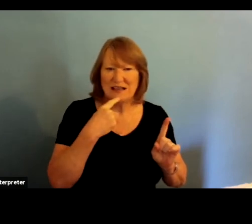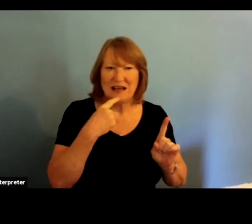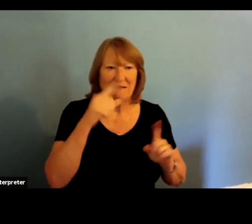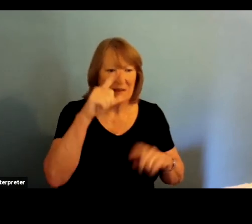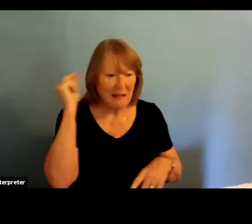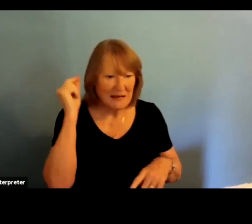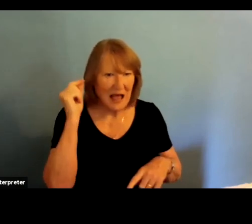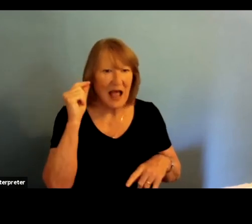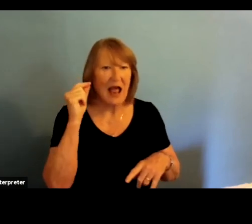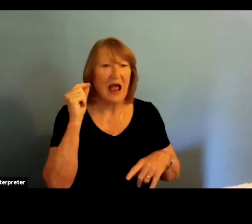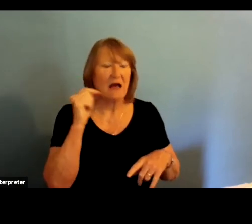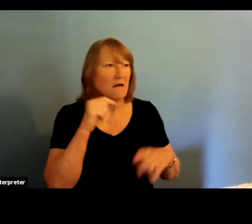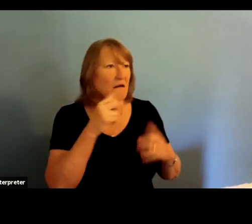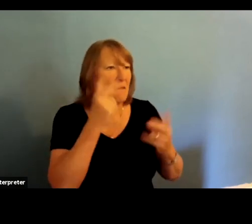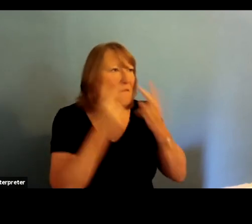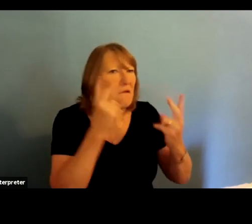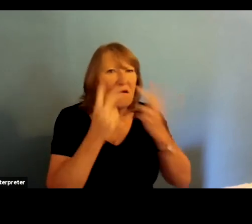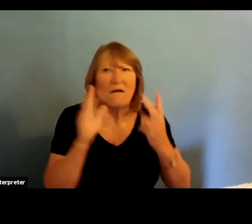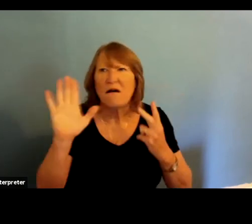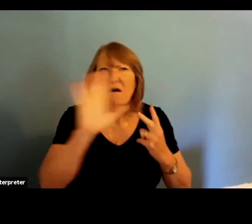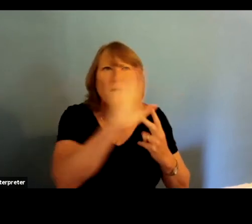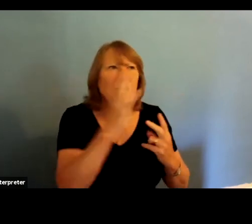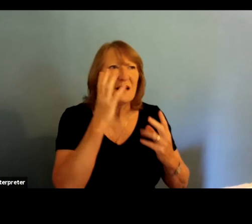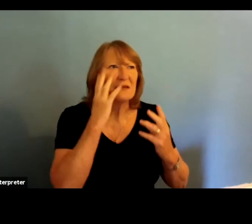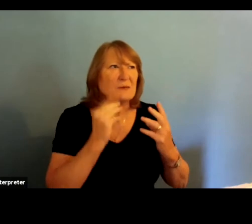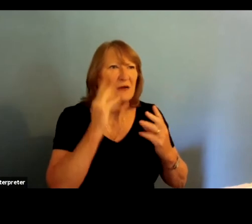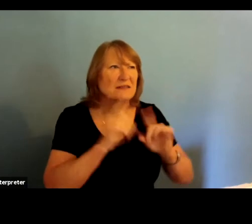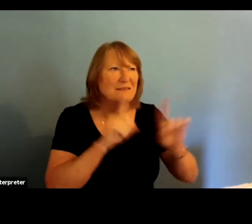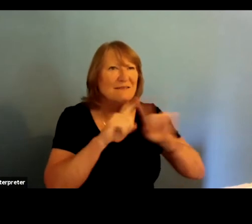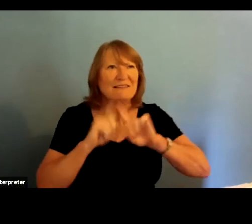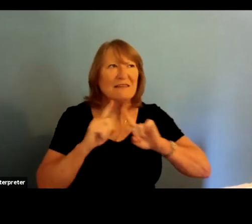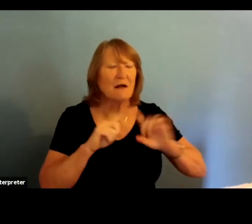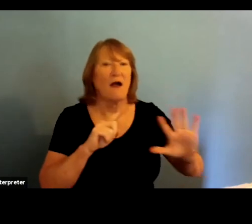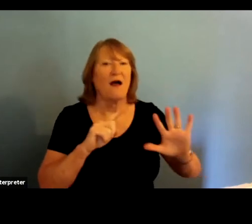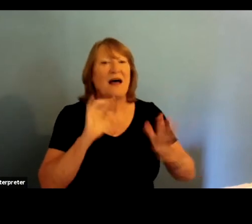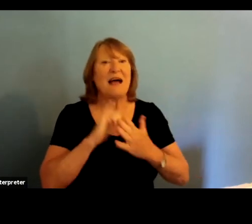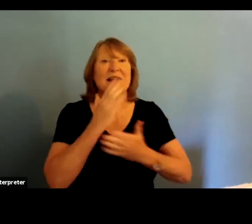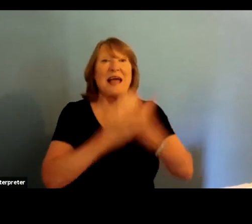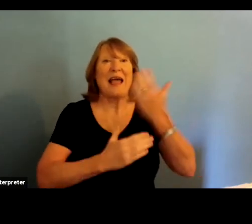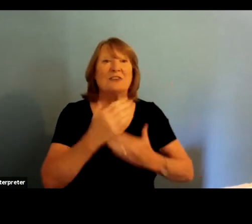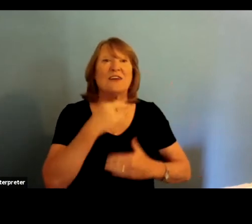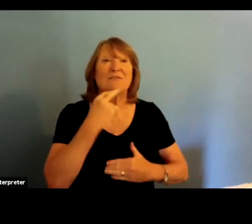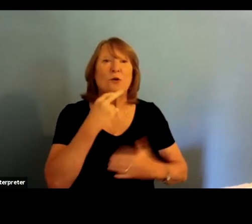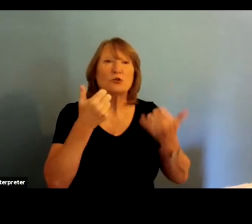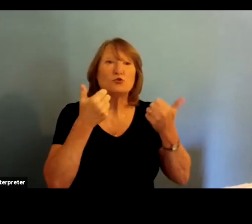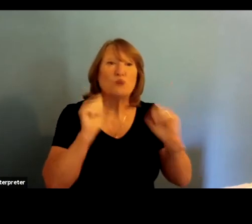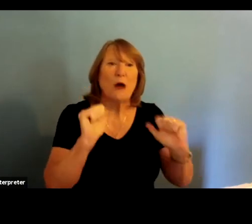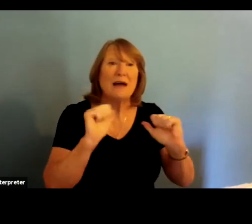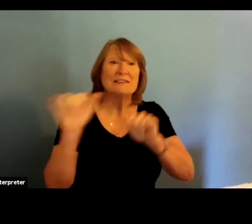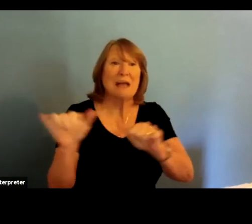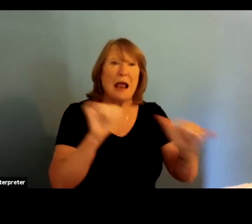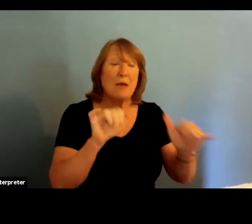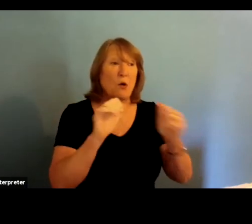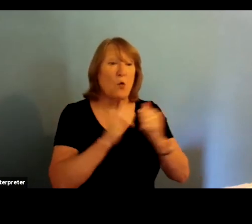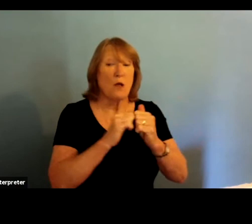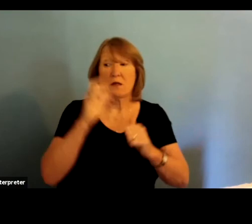you learn from other people's experiences, and that's what Hands and Voices tries to do, with getting parents and families together